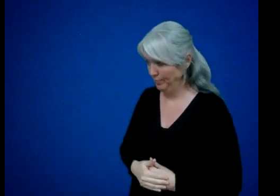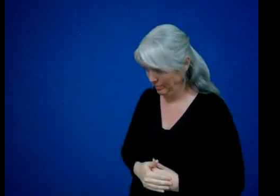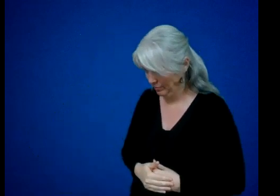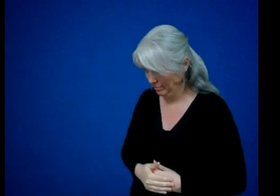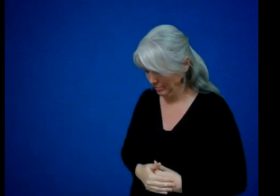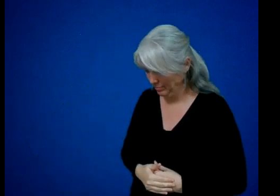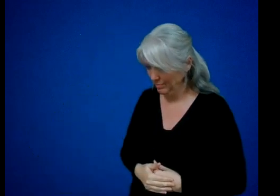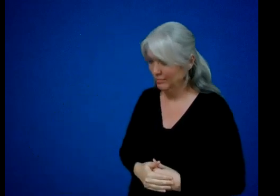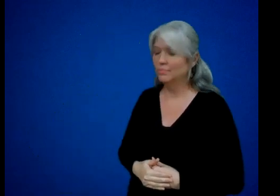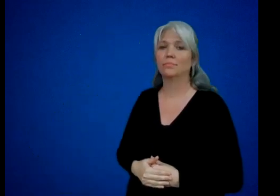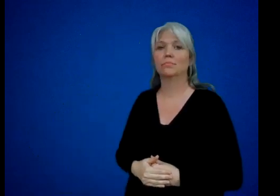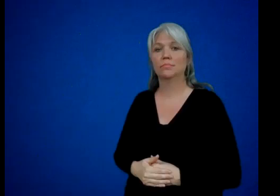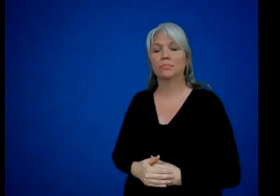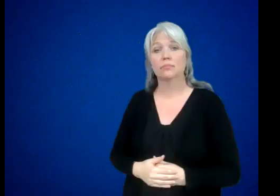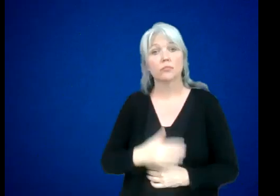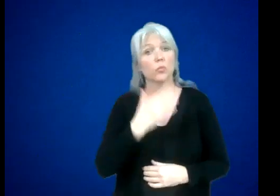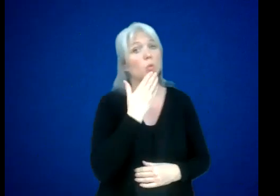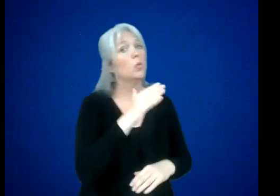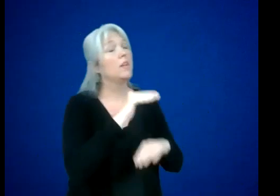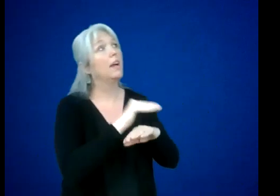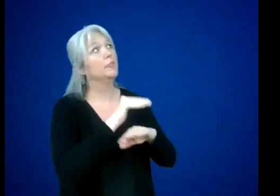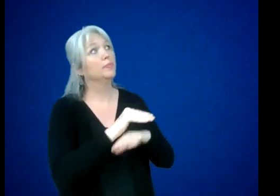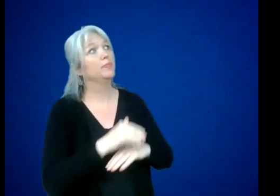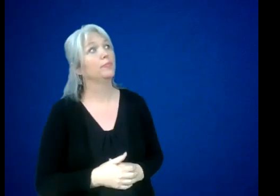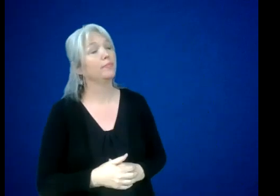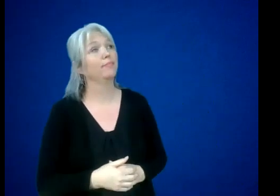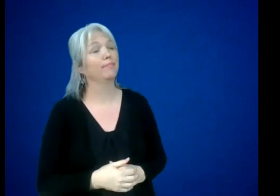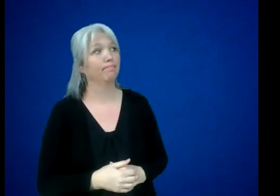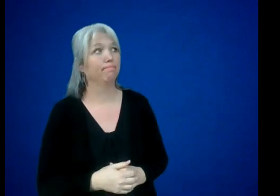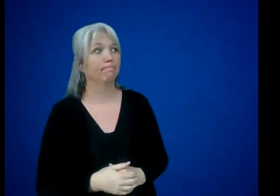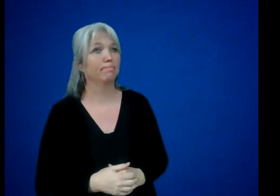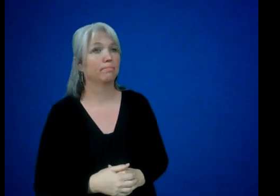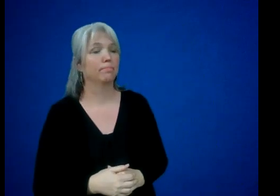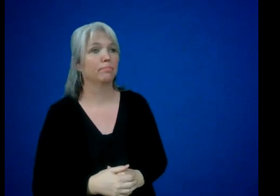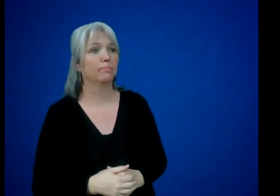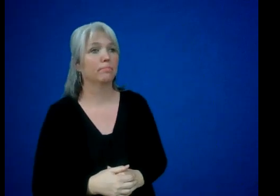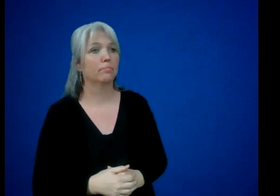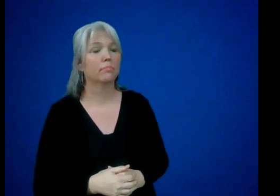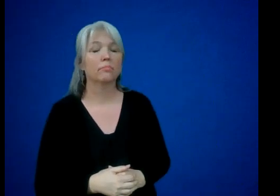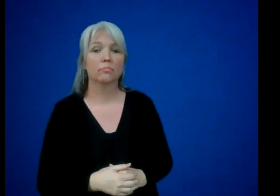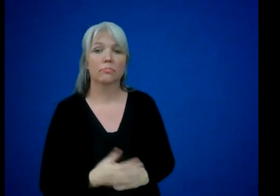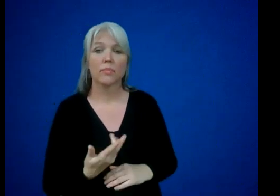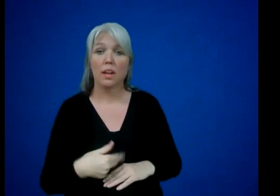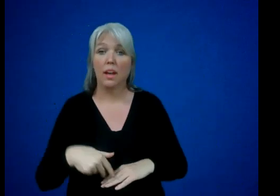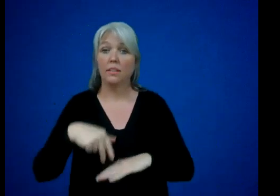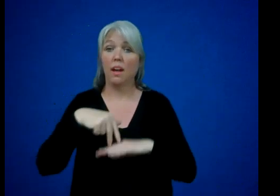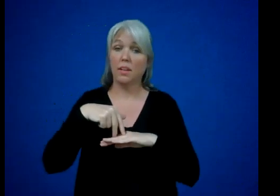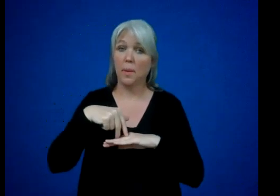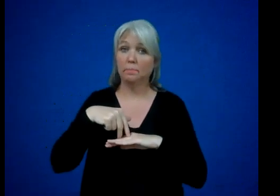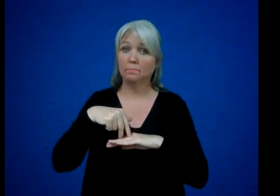said. Good night, I told him back. I got up out of bed and